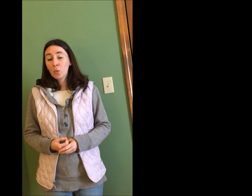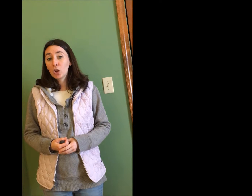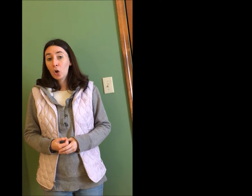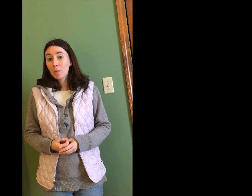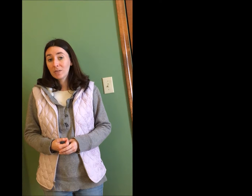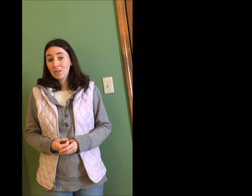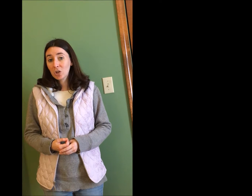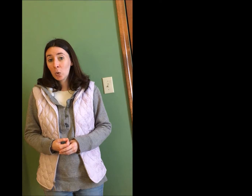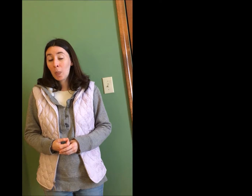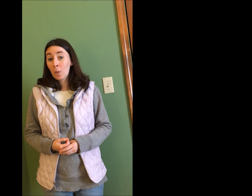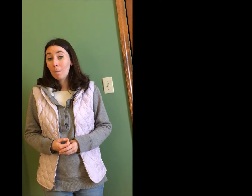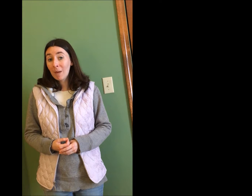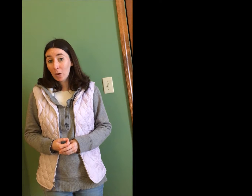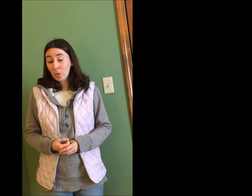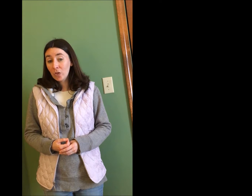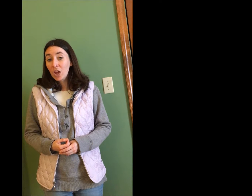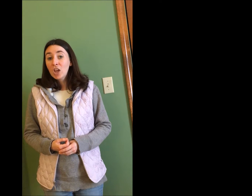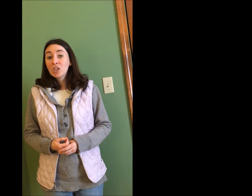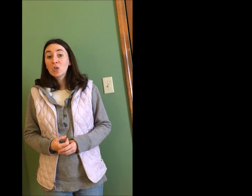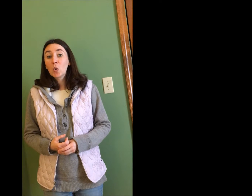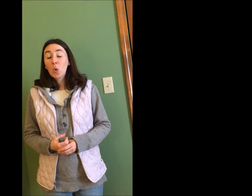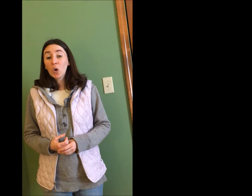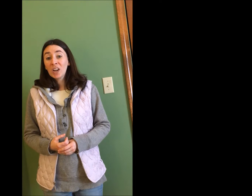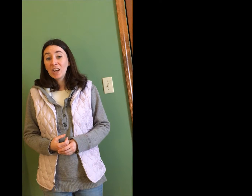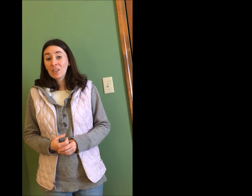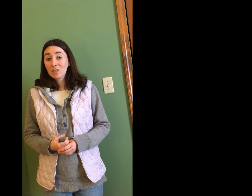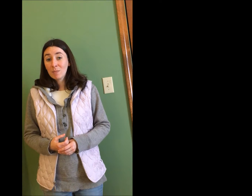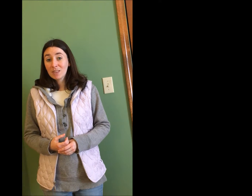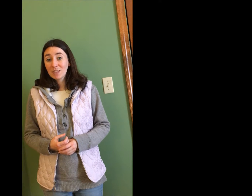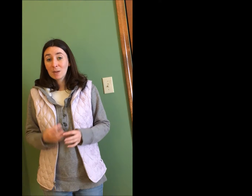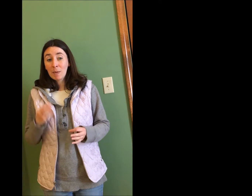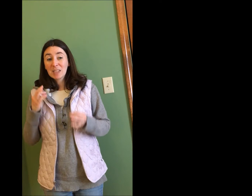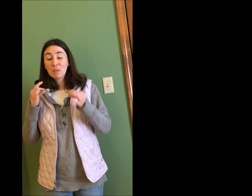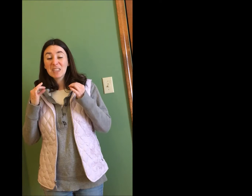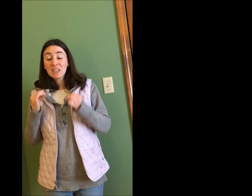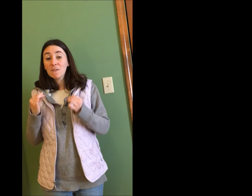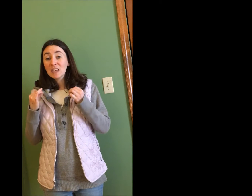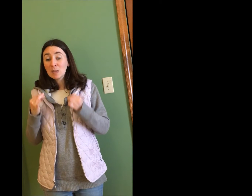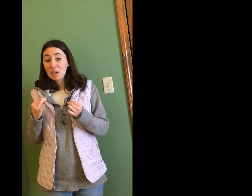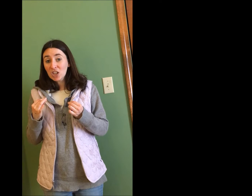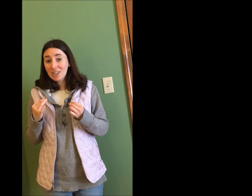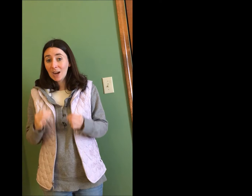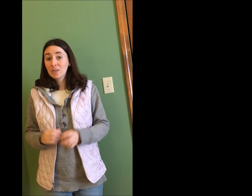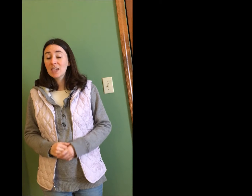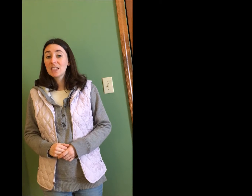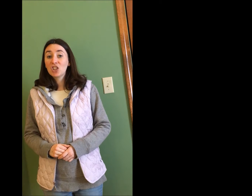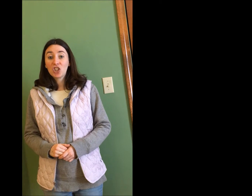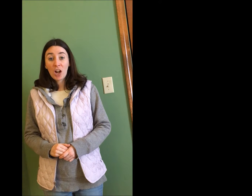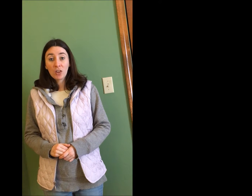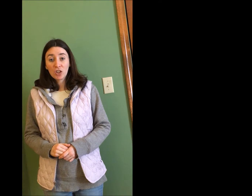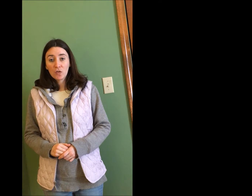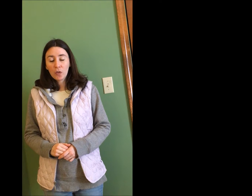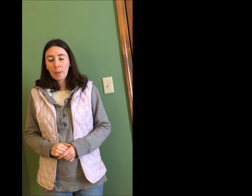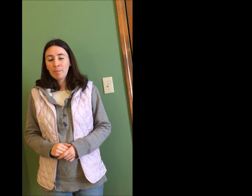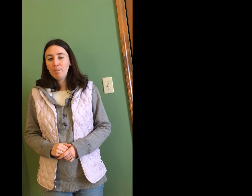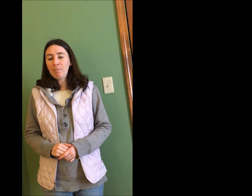with low muscle tone in their mouth. So coordinating those muscles to make specific speech sounds is a challenge for